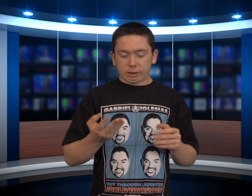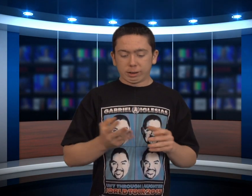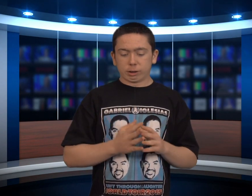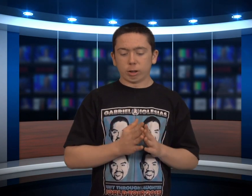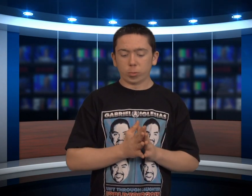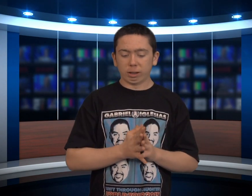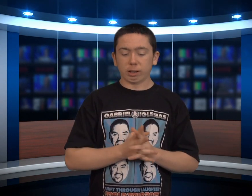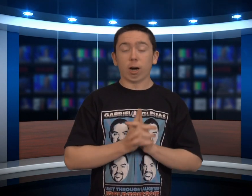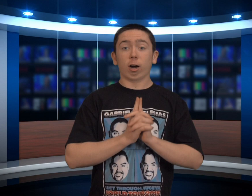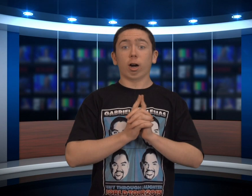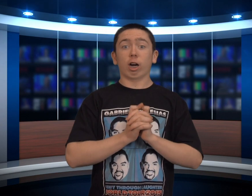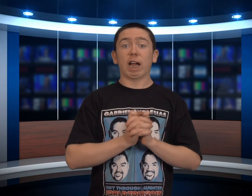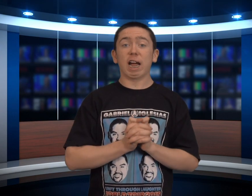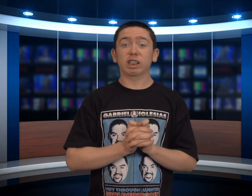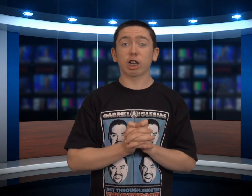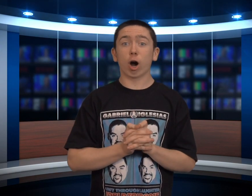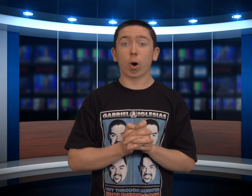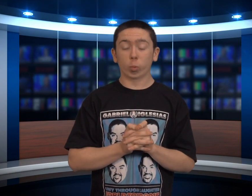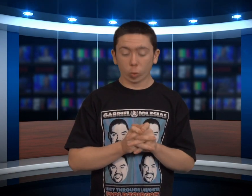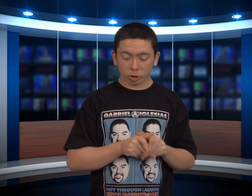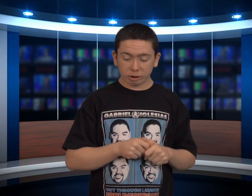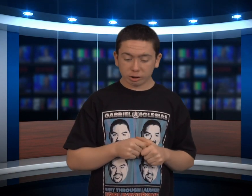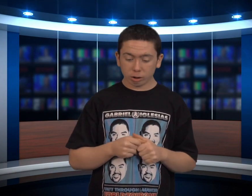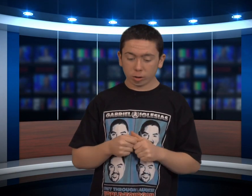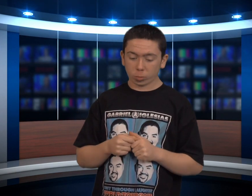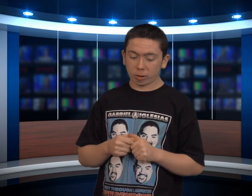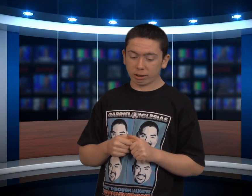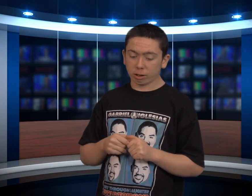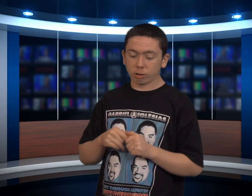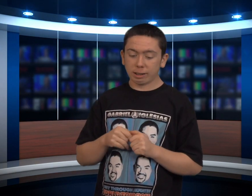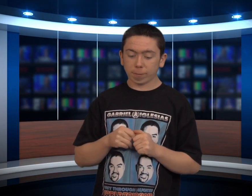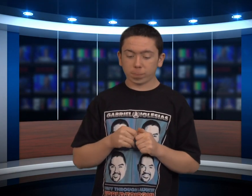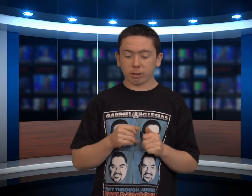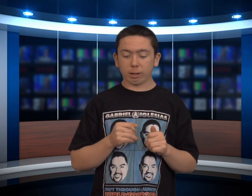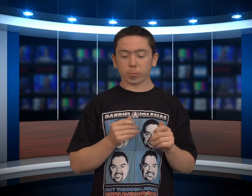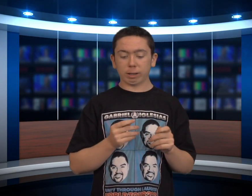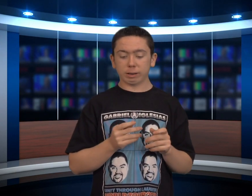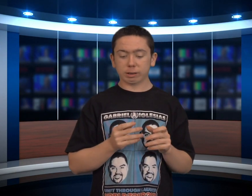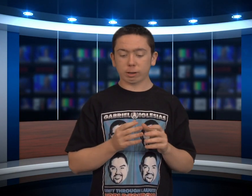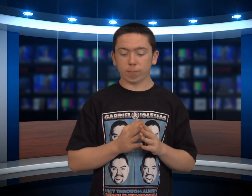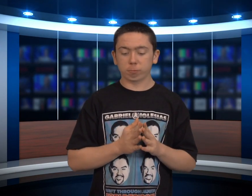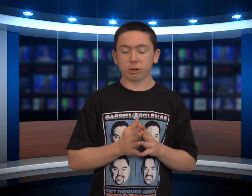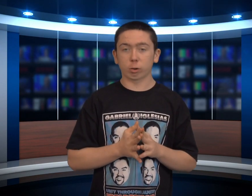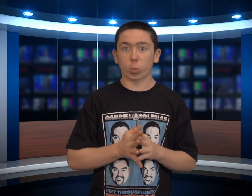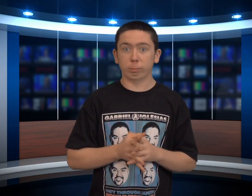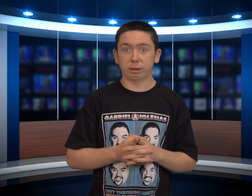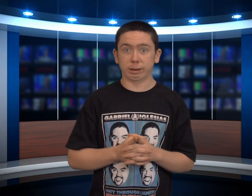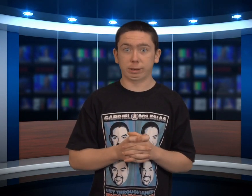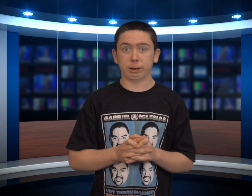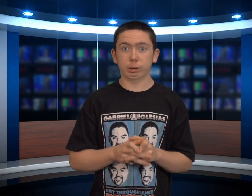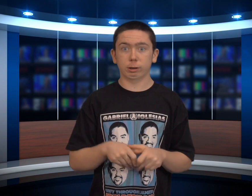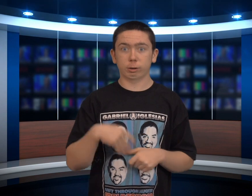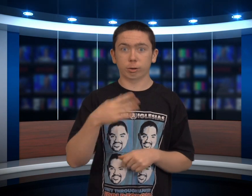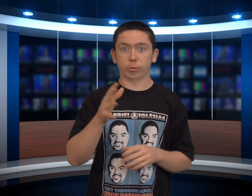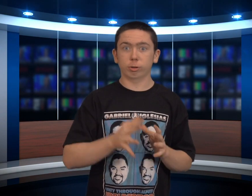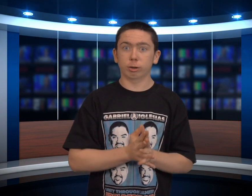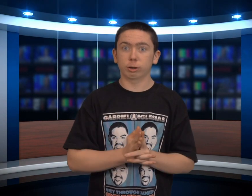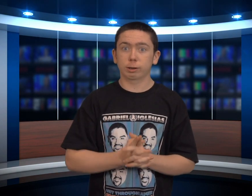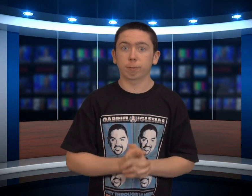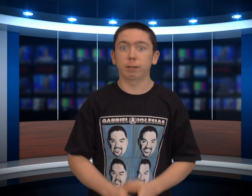contest with cash awards with Lake Fly Writers Conference website. So there's stuff there